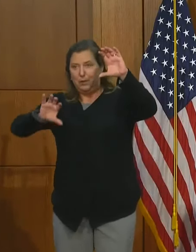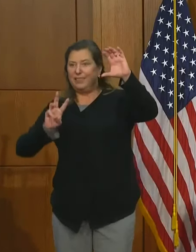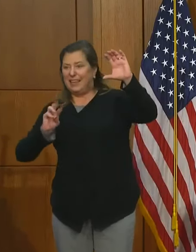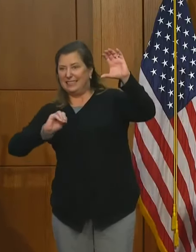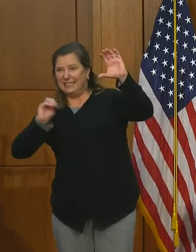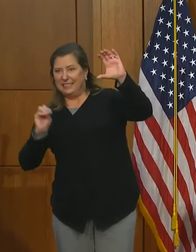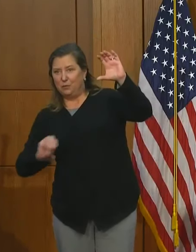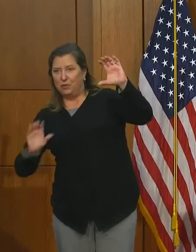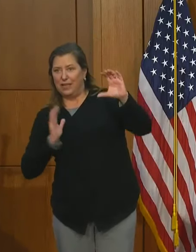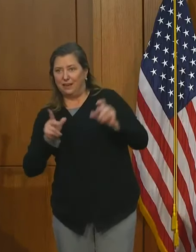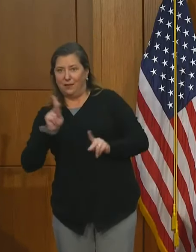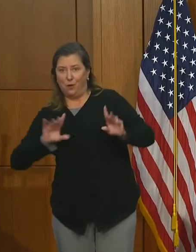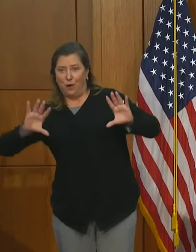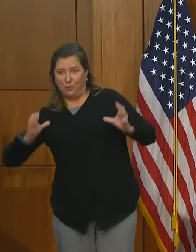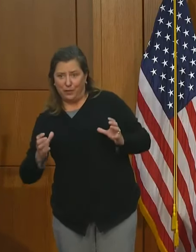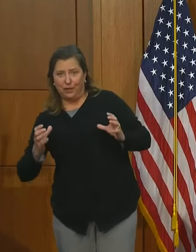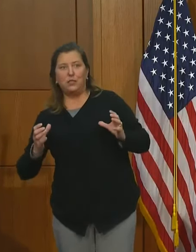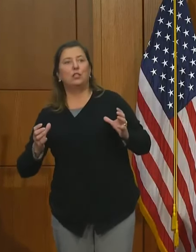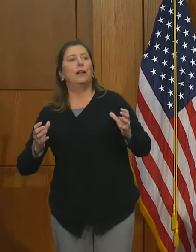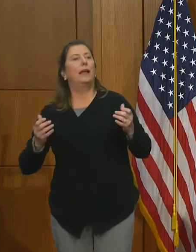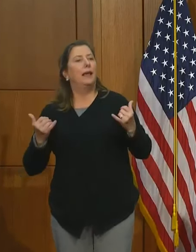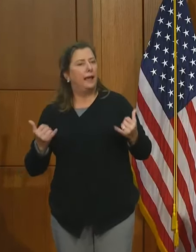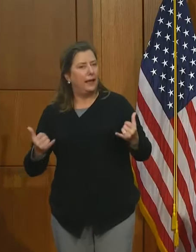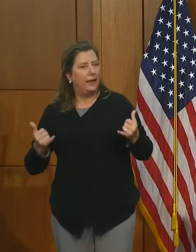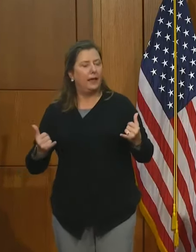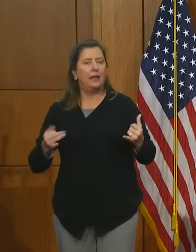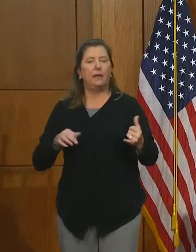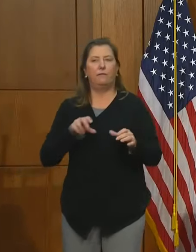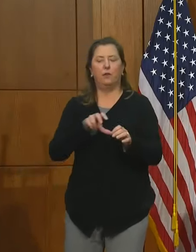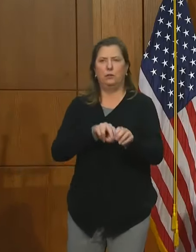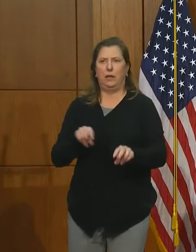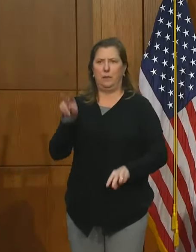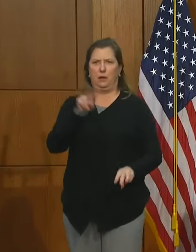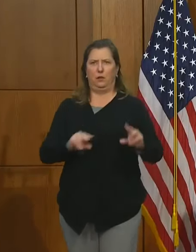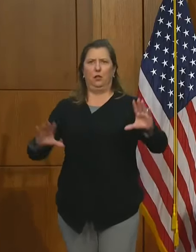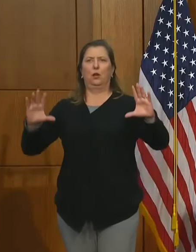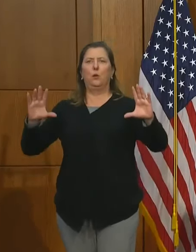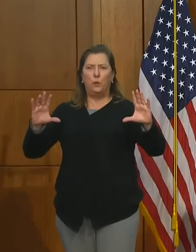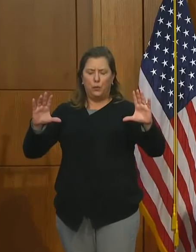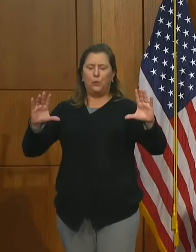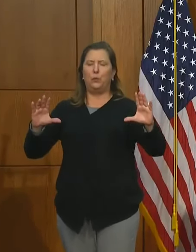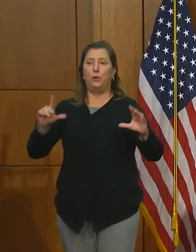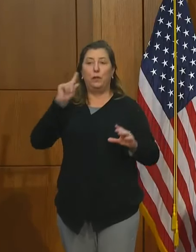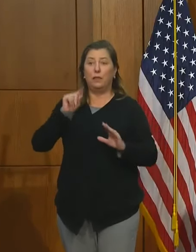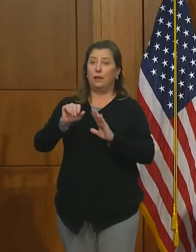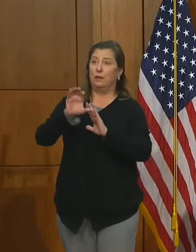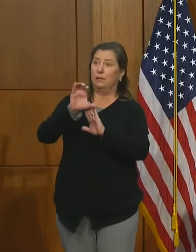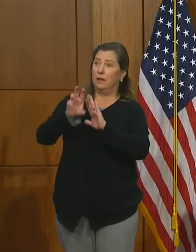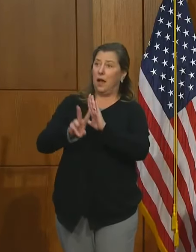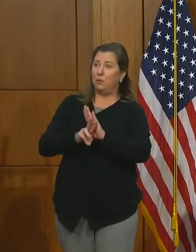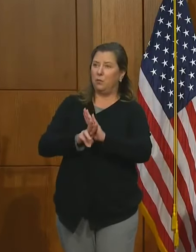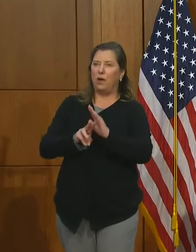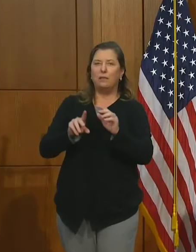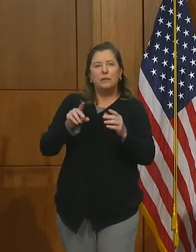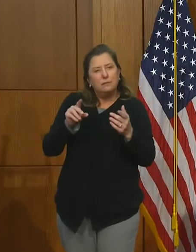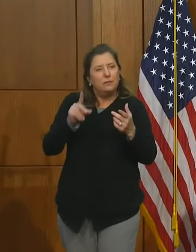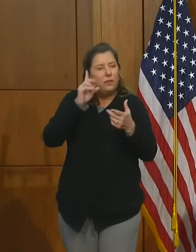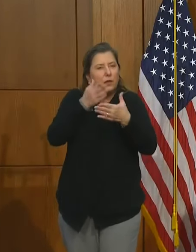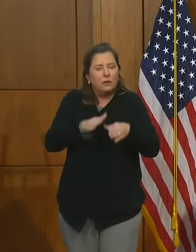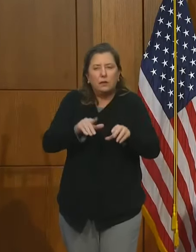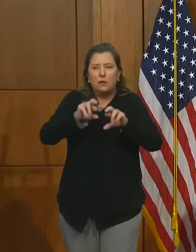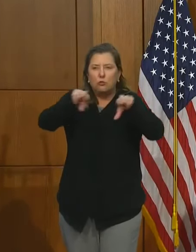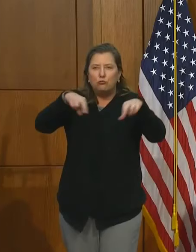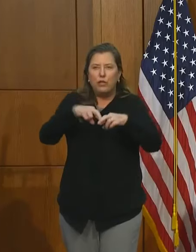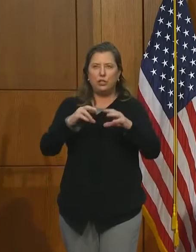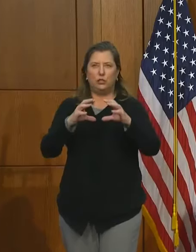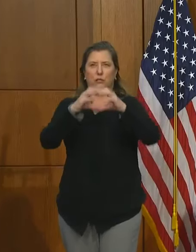of the population. So it's gotten to the point where if you step back and look at the Commonwealth as a set of regions, that outside of